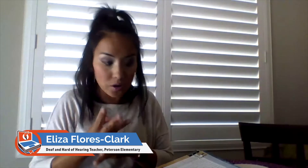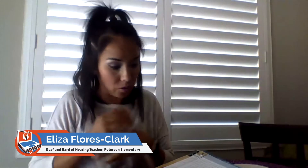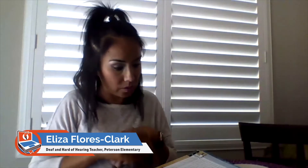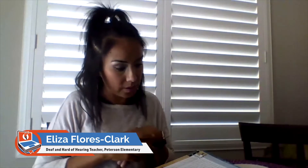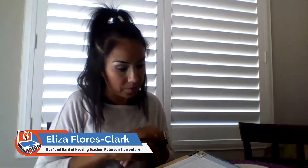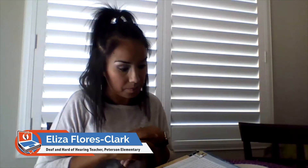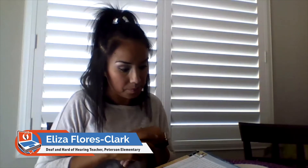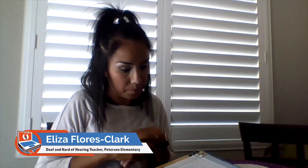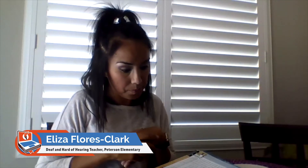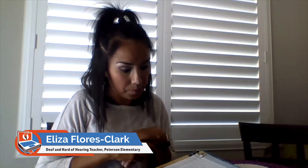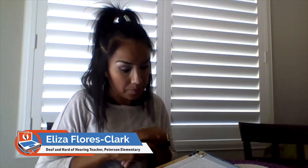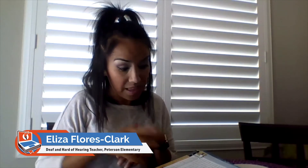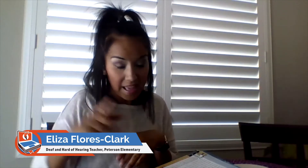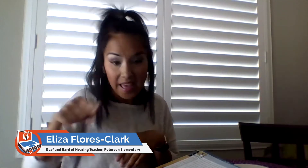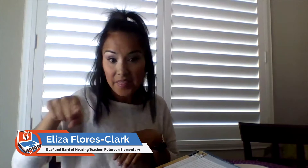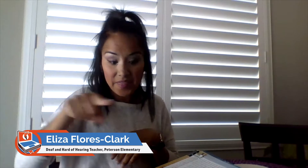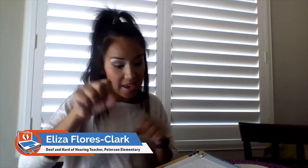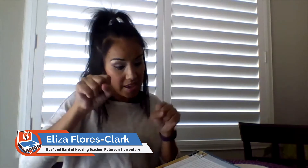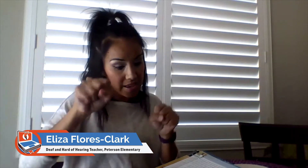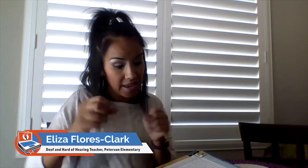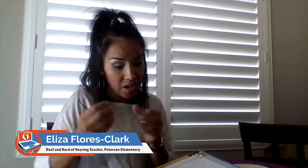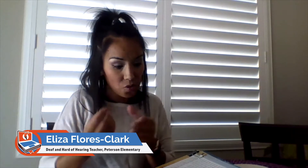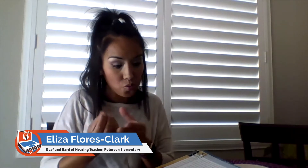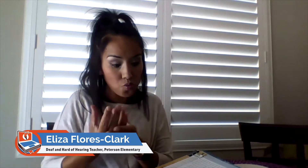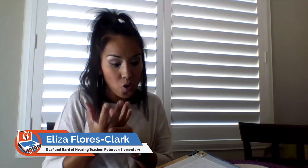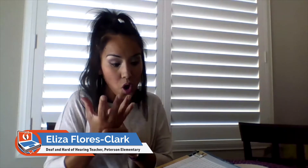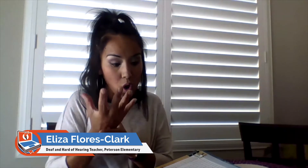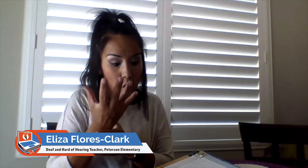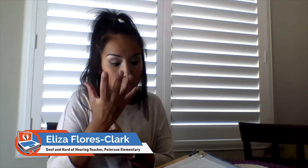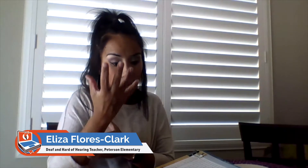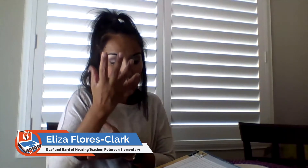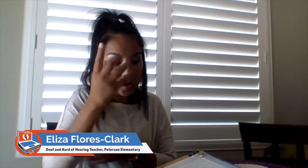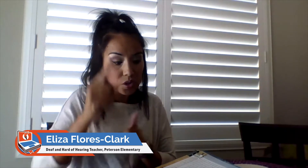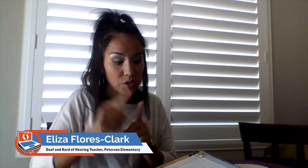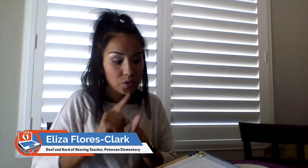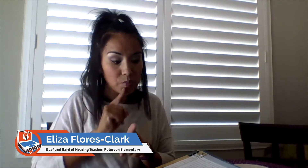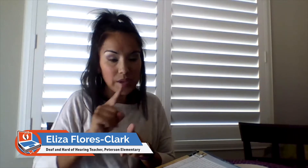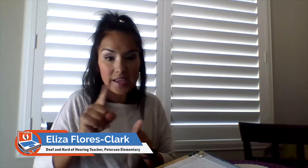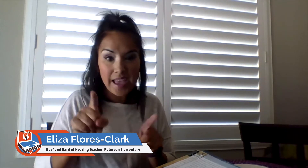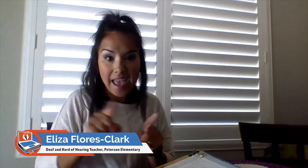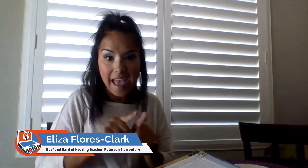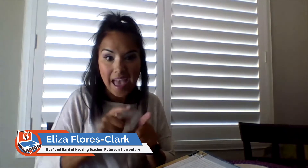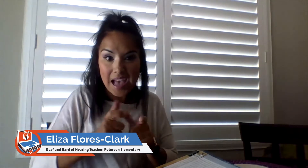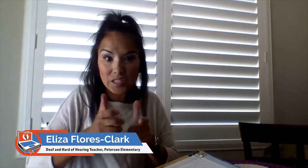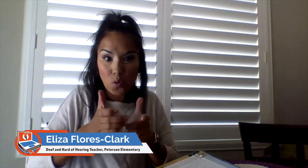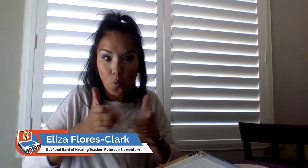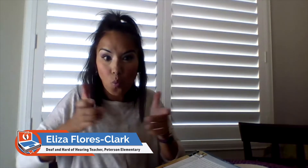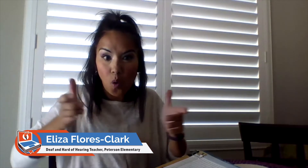world. They can grow to be as